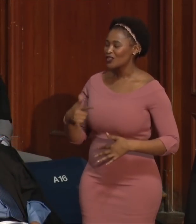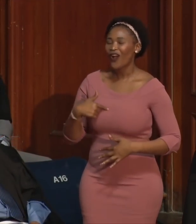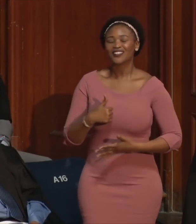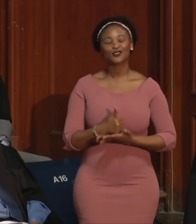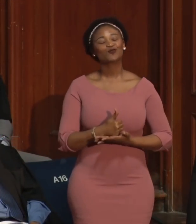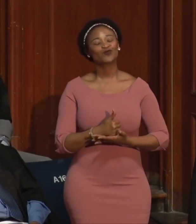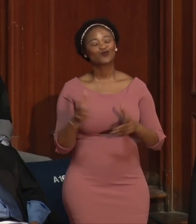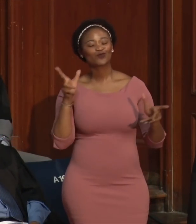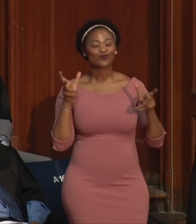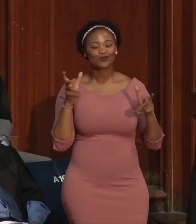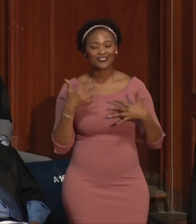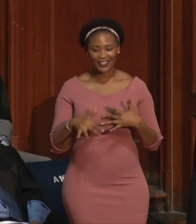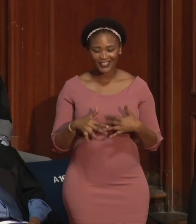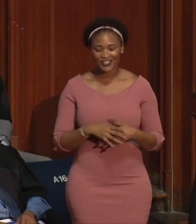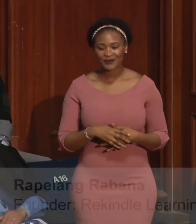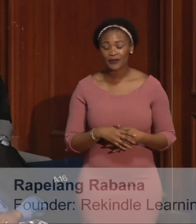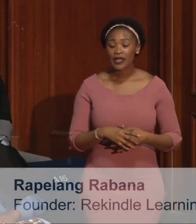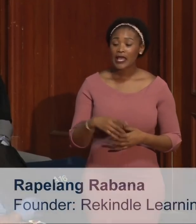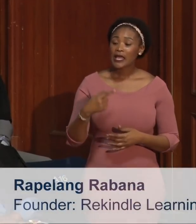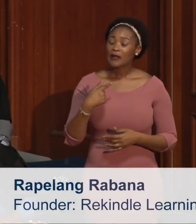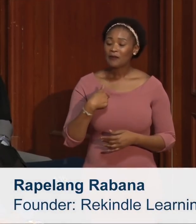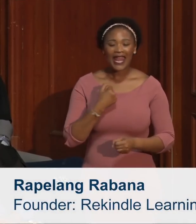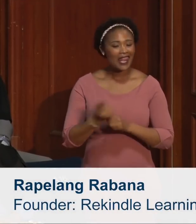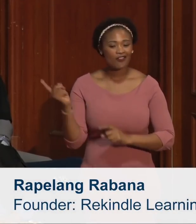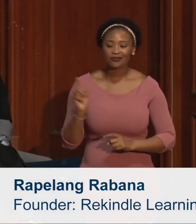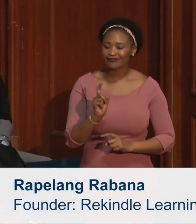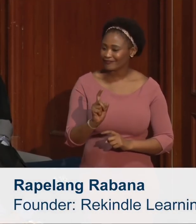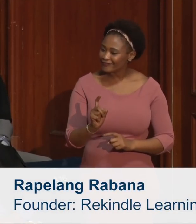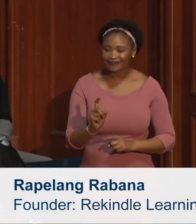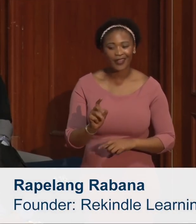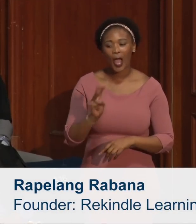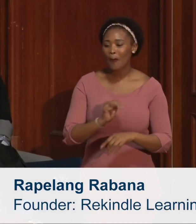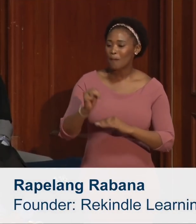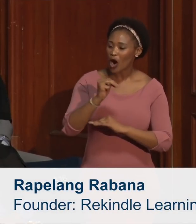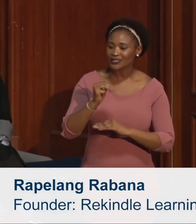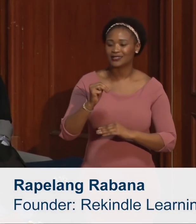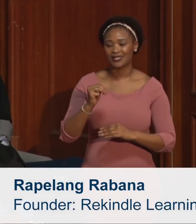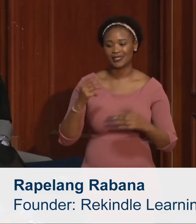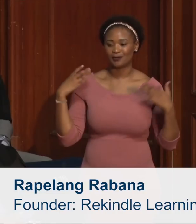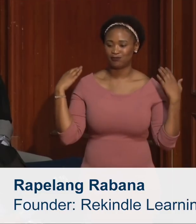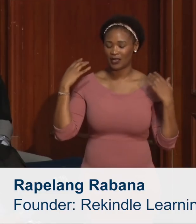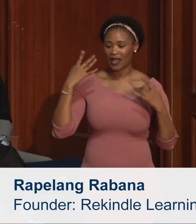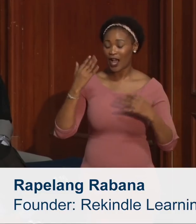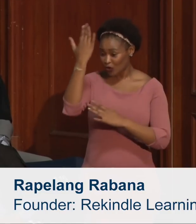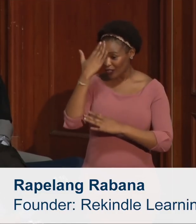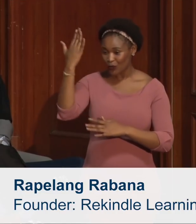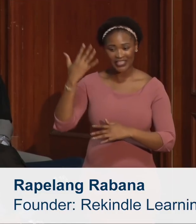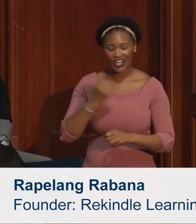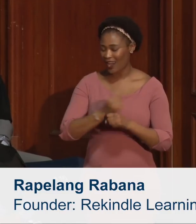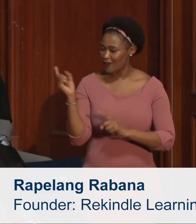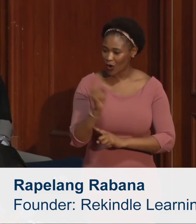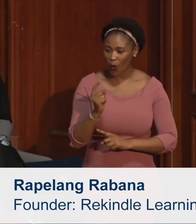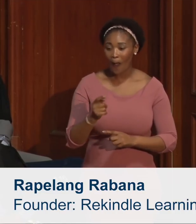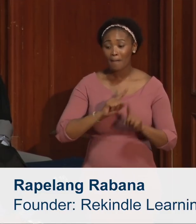it. I never made it to my master's graduation ceremony, so I'm very delighted to finally wear the master's gown